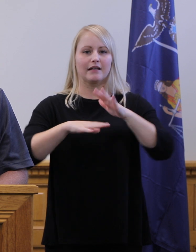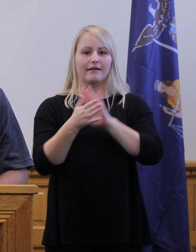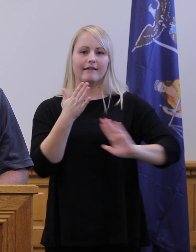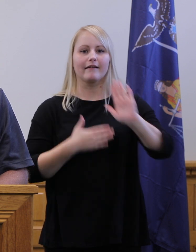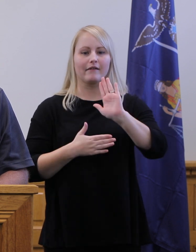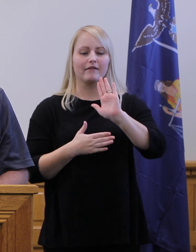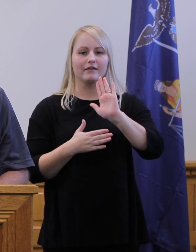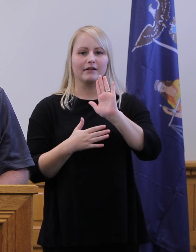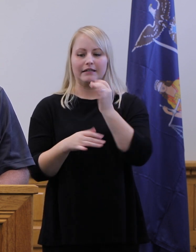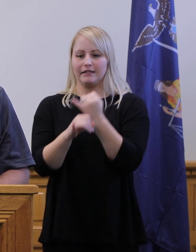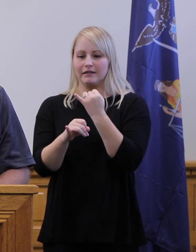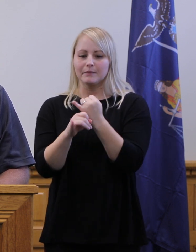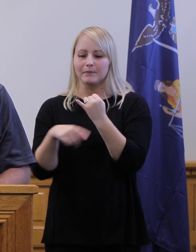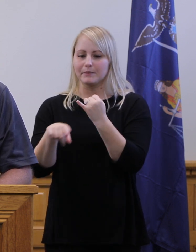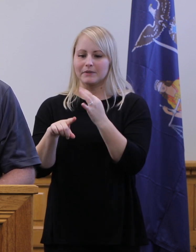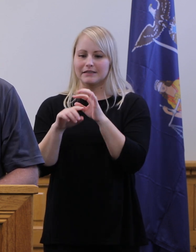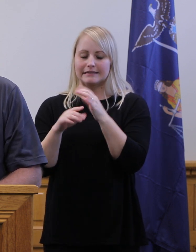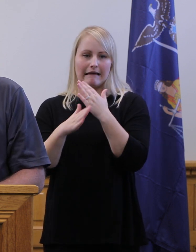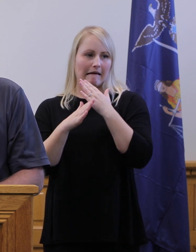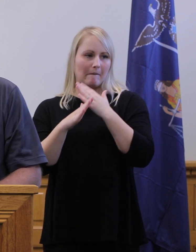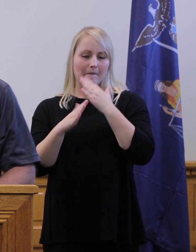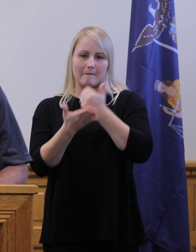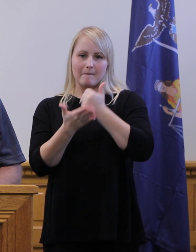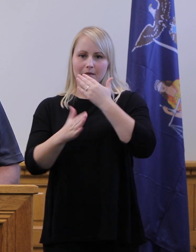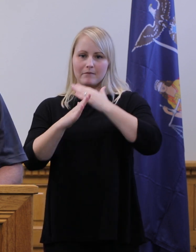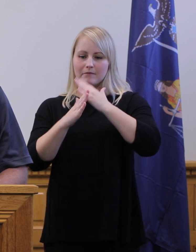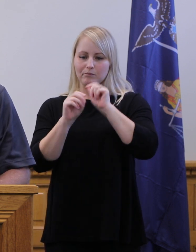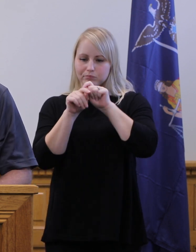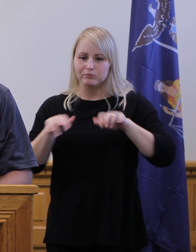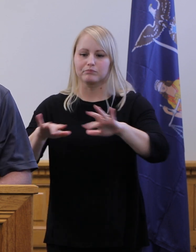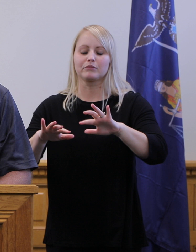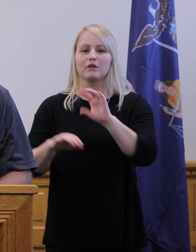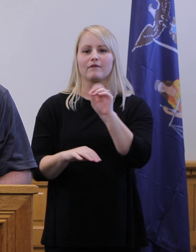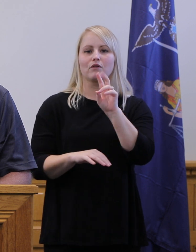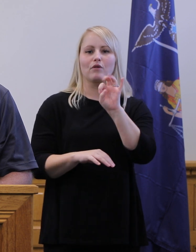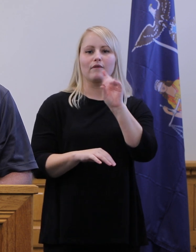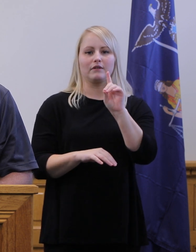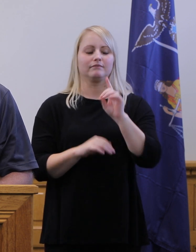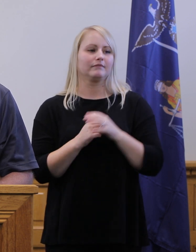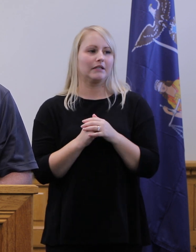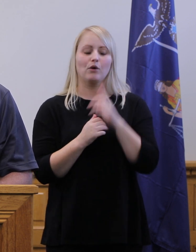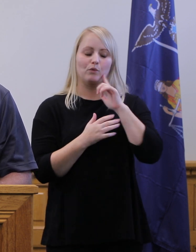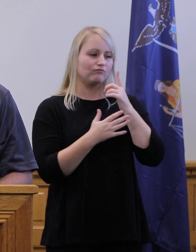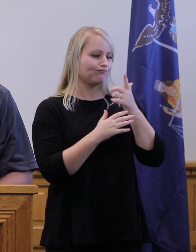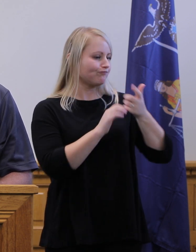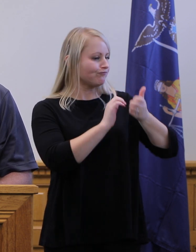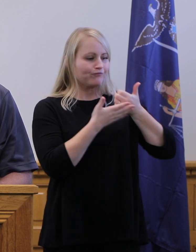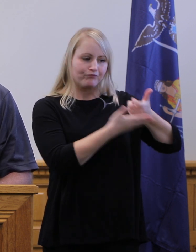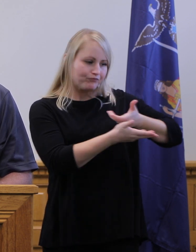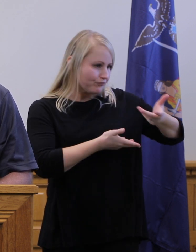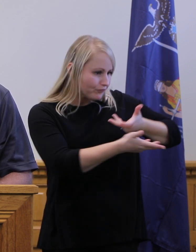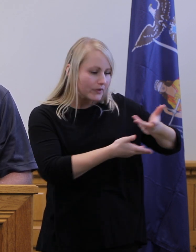slow down the spread of infection. The health department and the campus health center are in constant communication. They're working closely